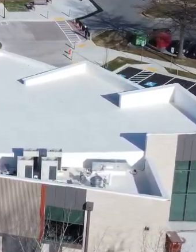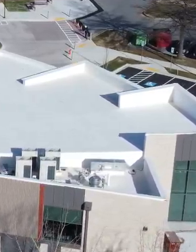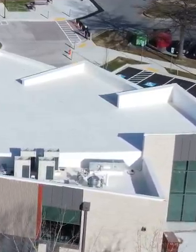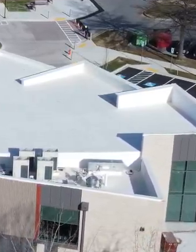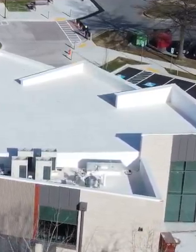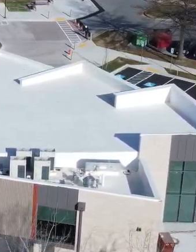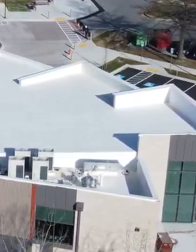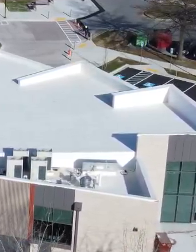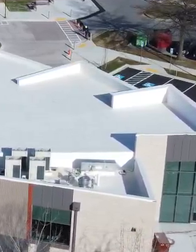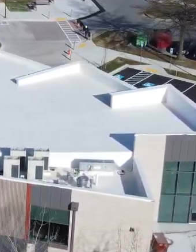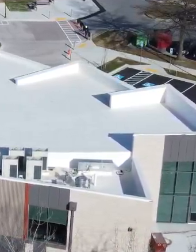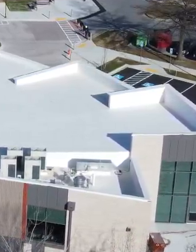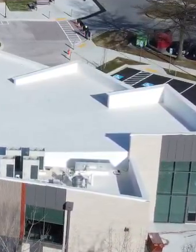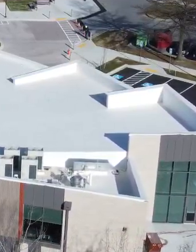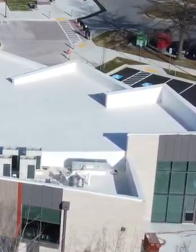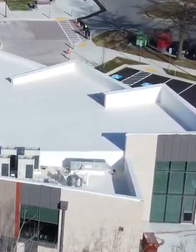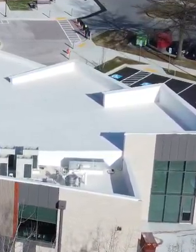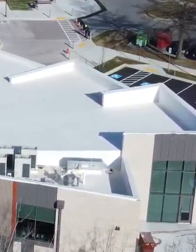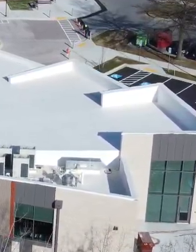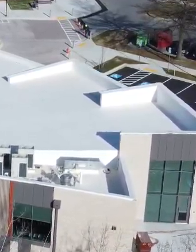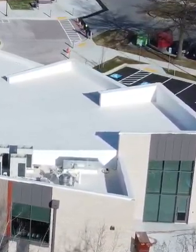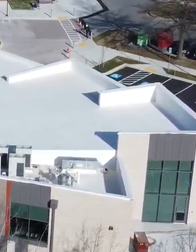29,000 square feet.